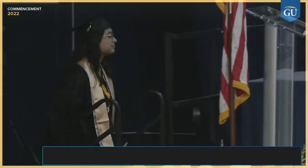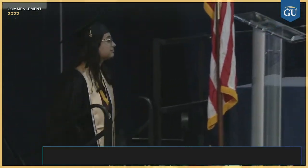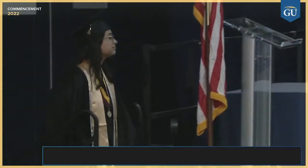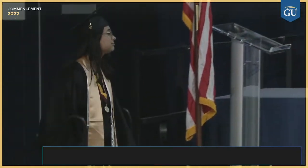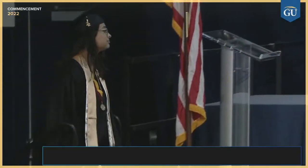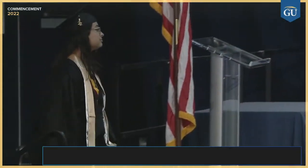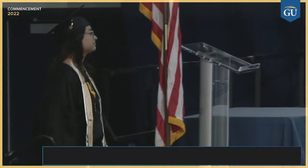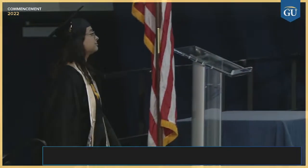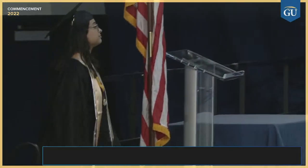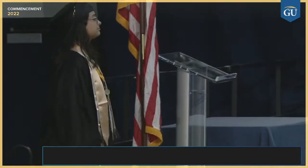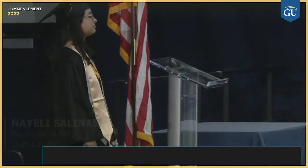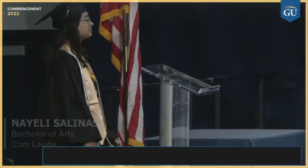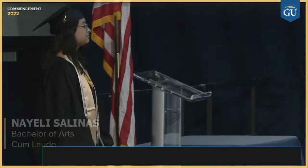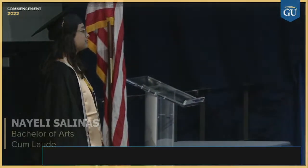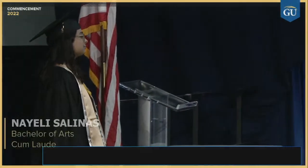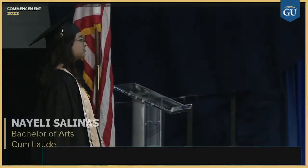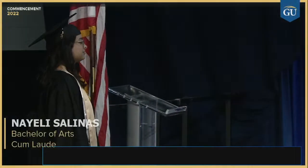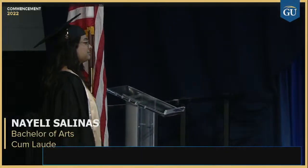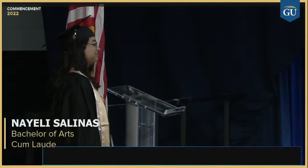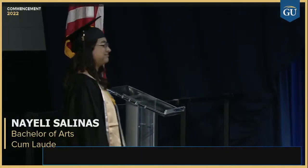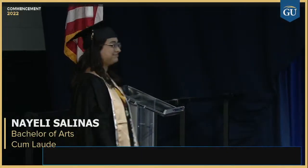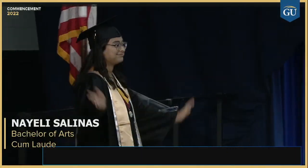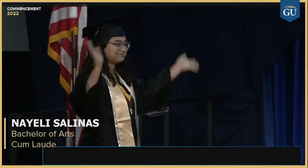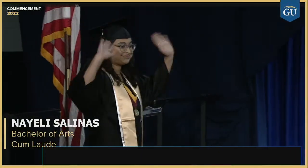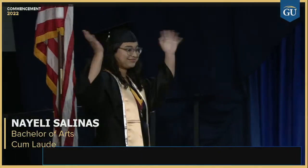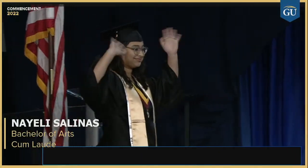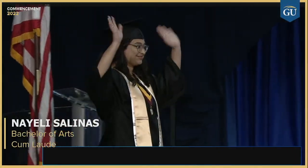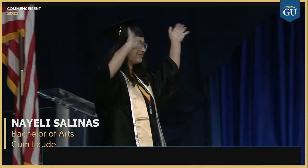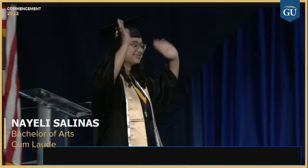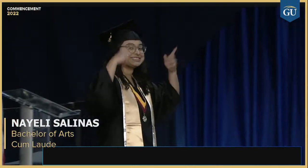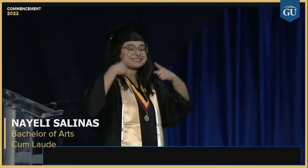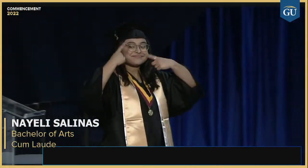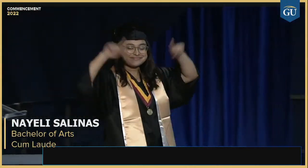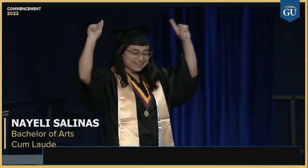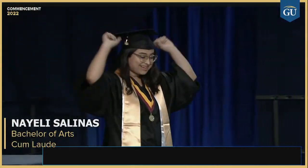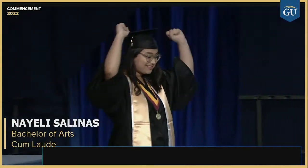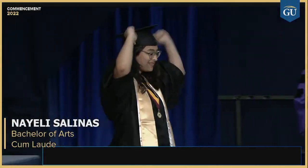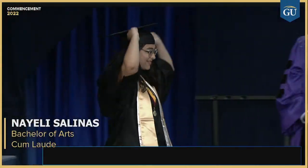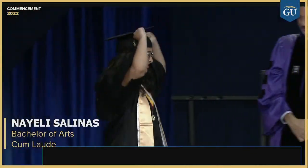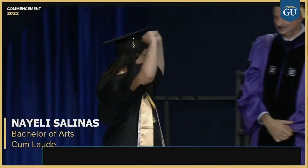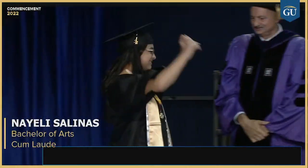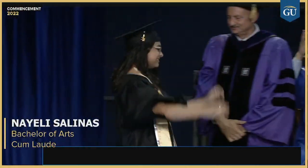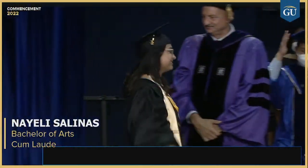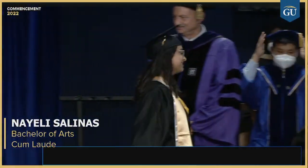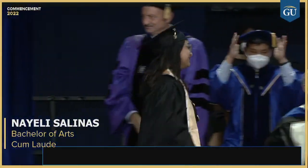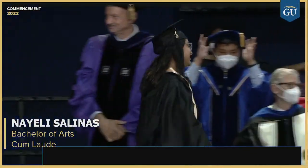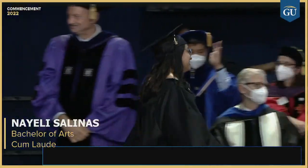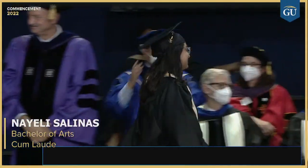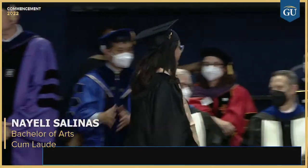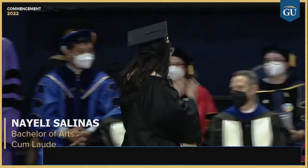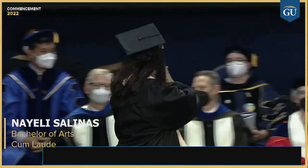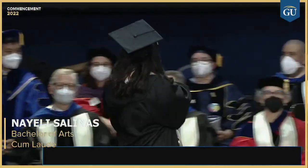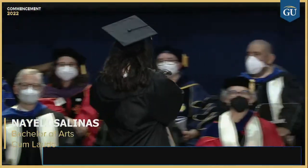Nayeli Salinas, Bachelor of Arts, cum laude. We made it, everyone.